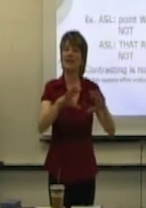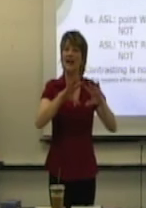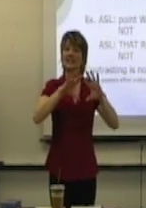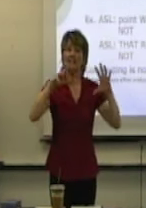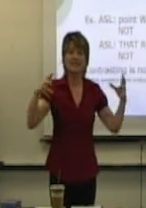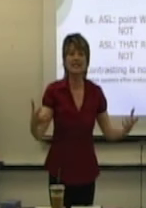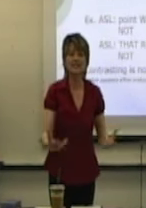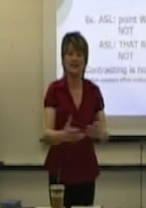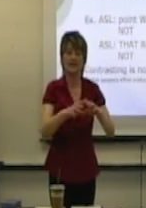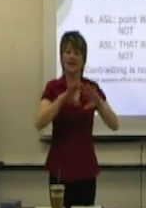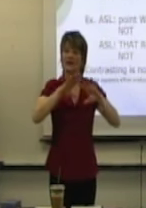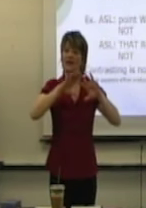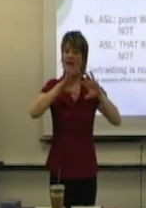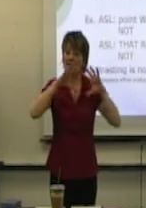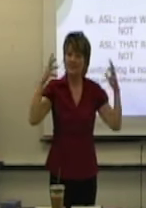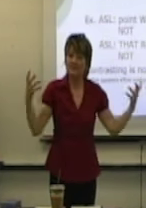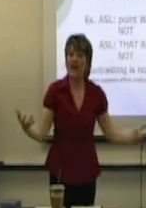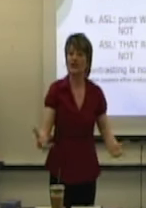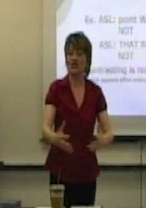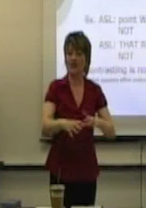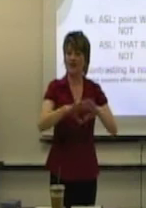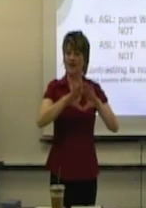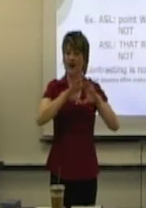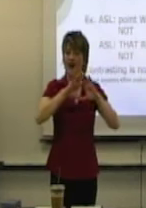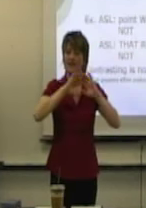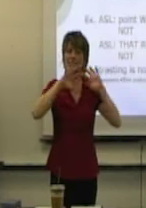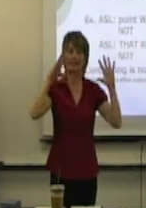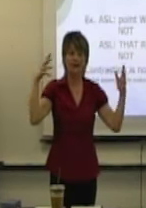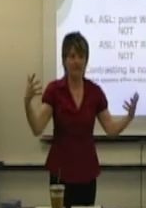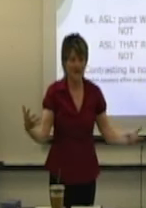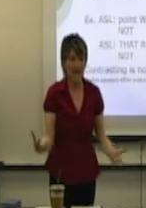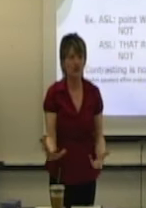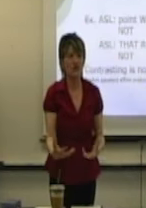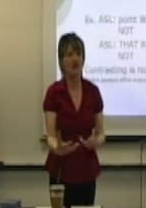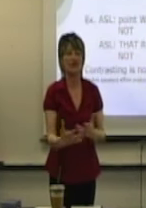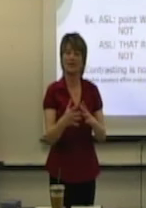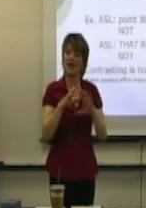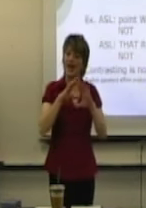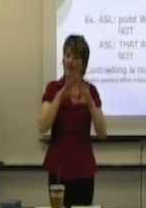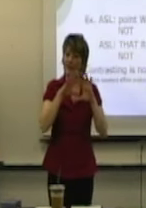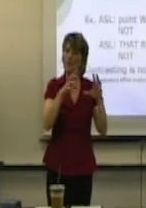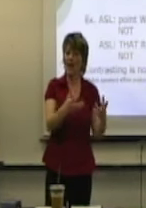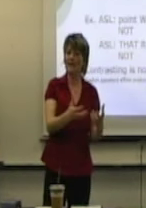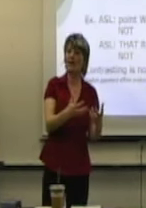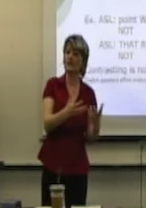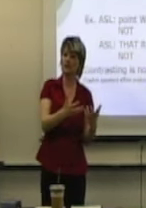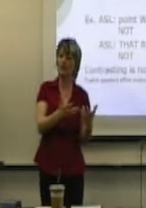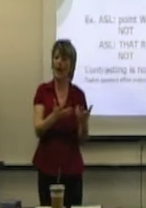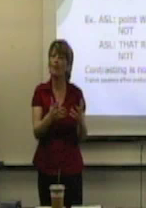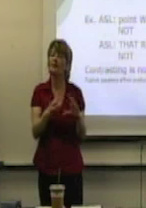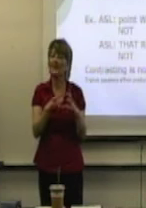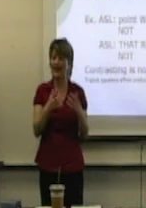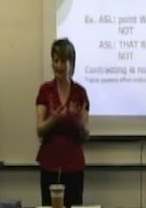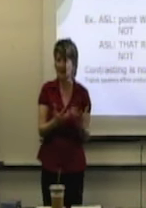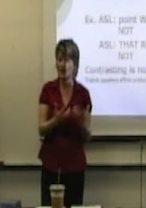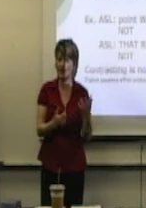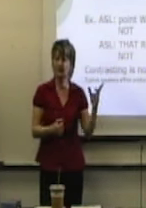that needs expansion and clarification, and the way that we do that, one technique that we